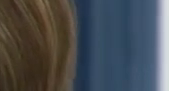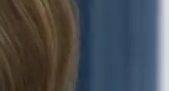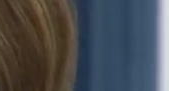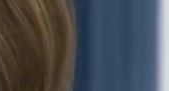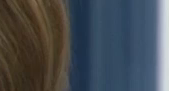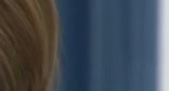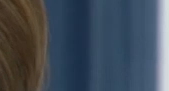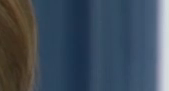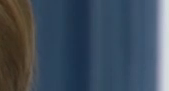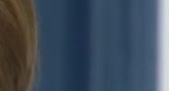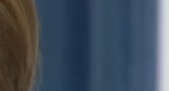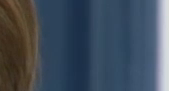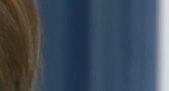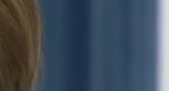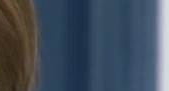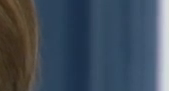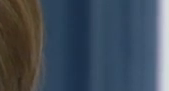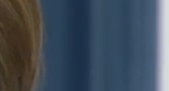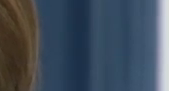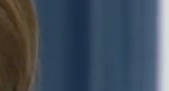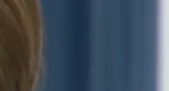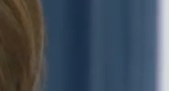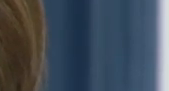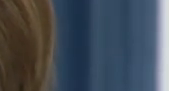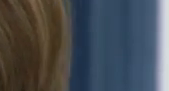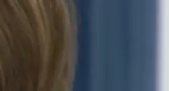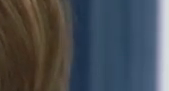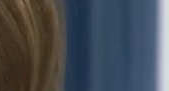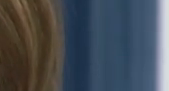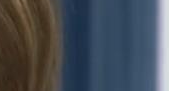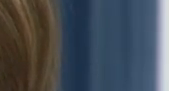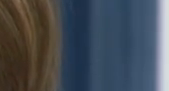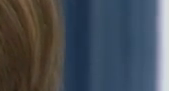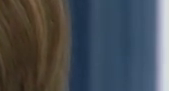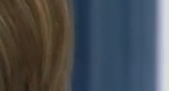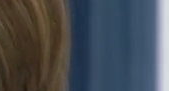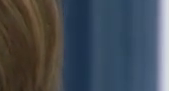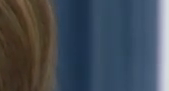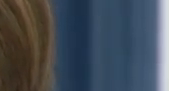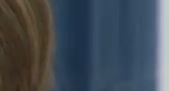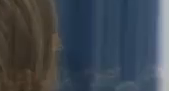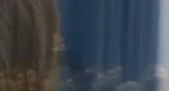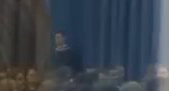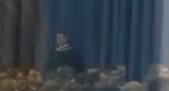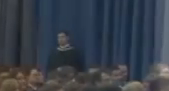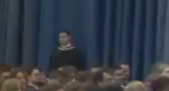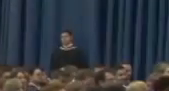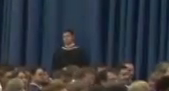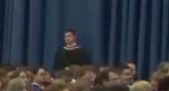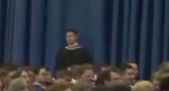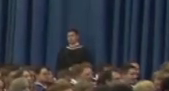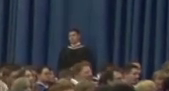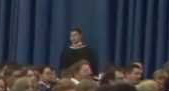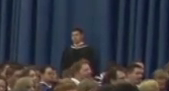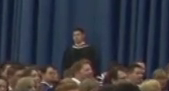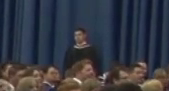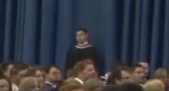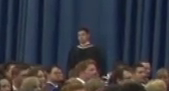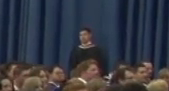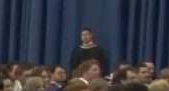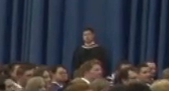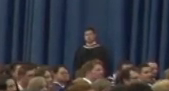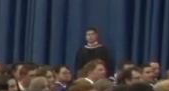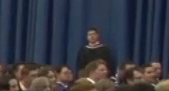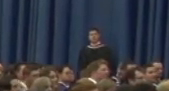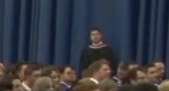And for that, it's very, very important to engage, to care for others.